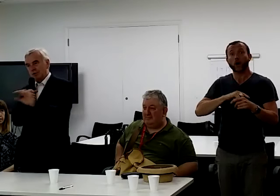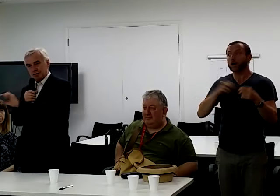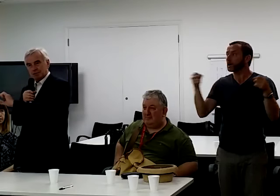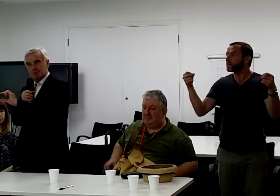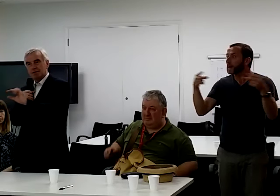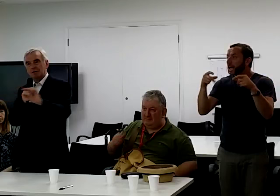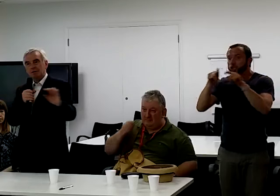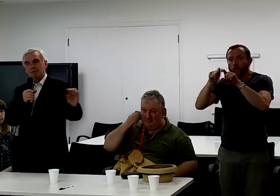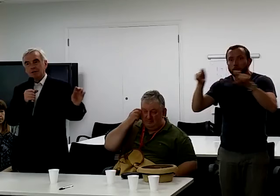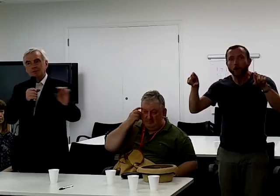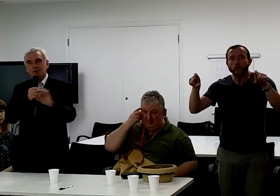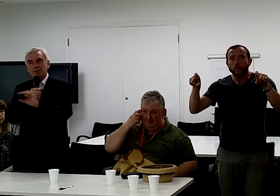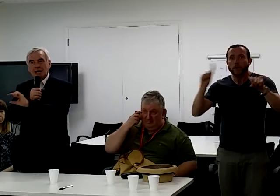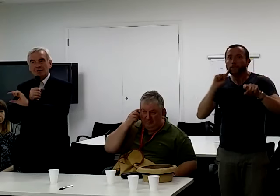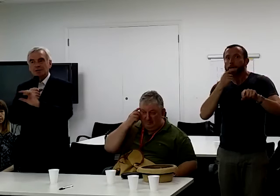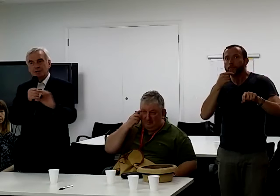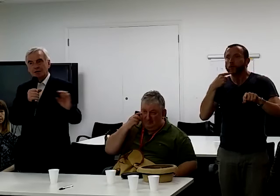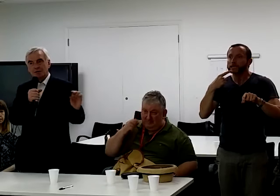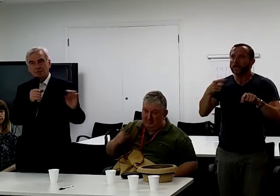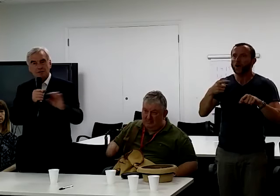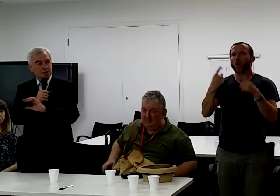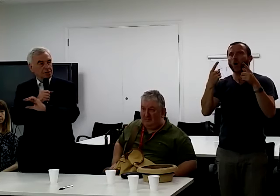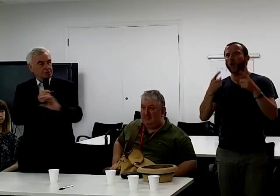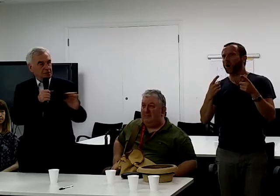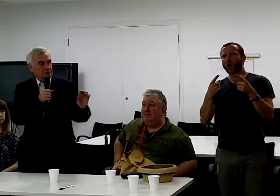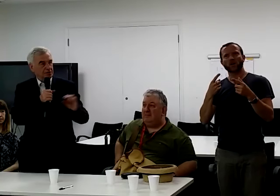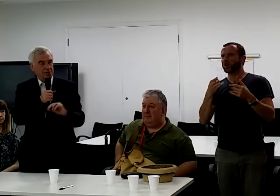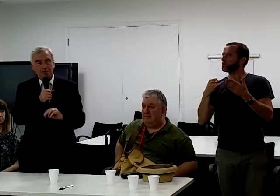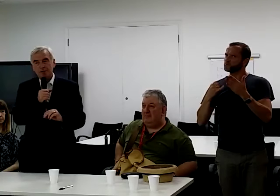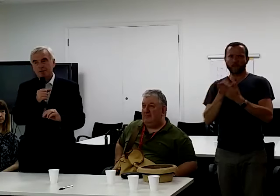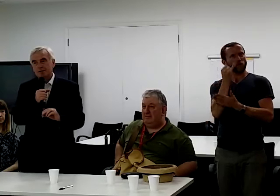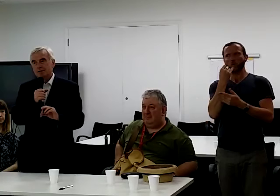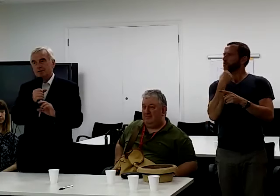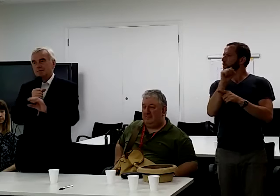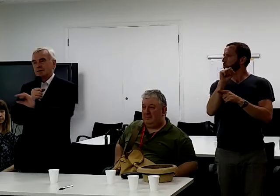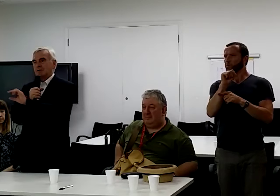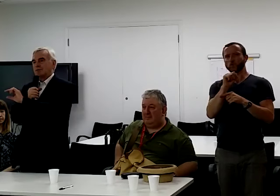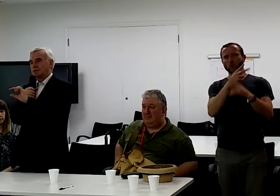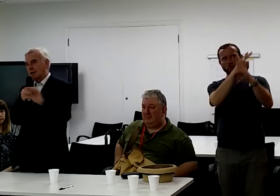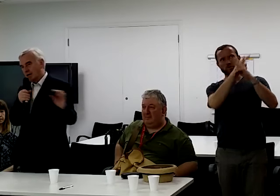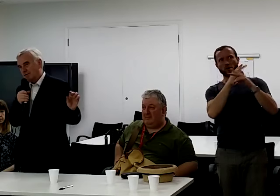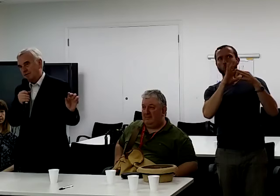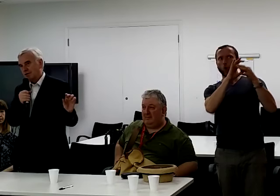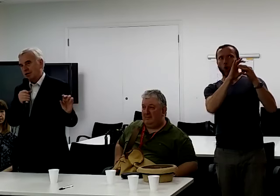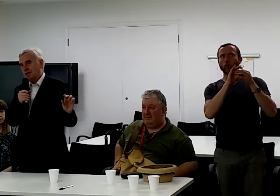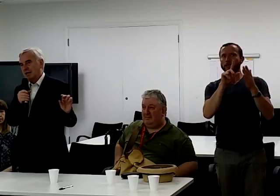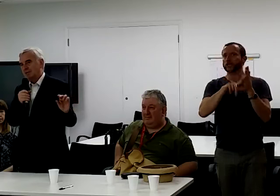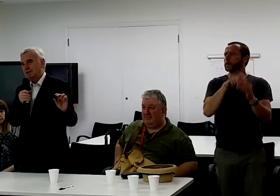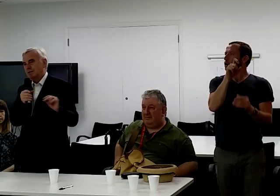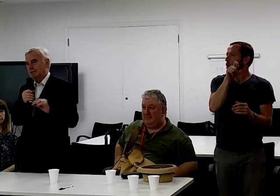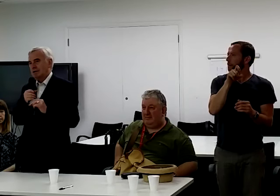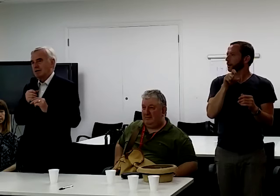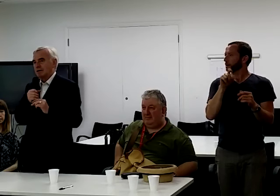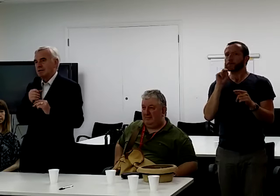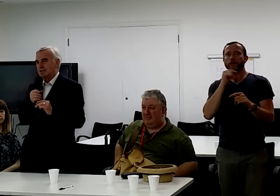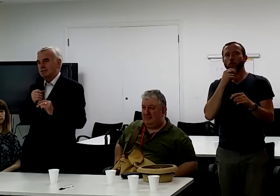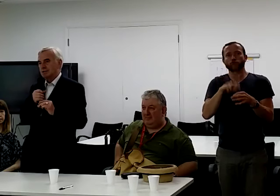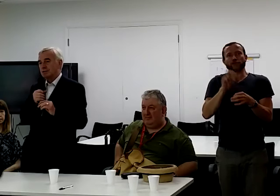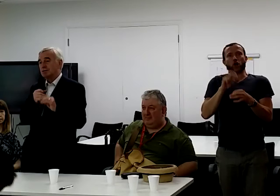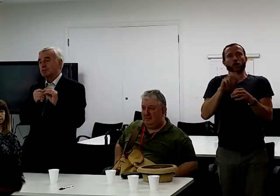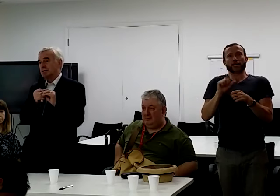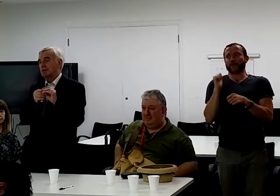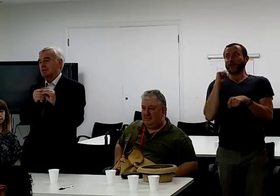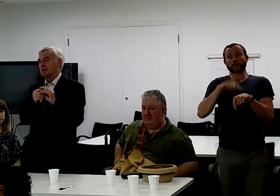flashed across the bottom people announcing that they were refusing to serve for Jeremy. That's right. people resigning for the shadow cabinet that